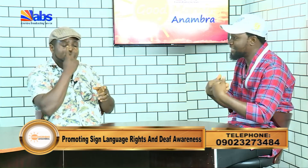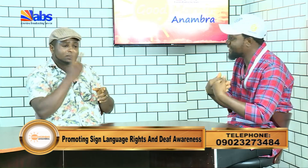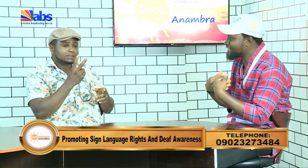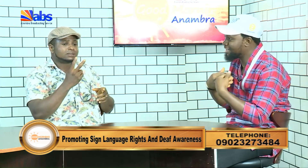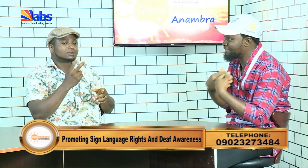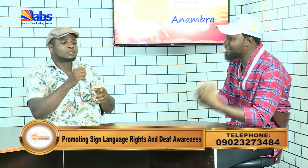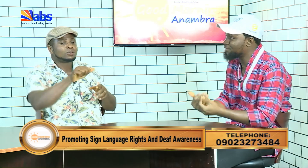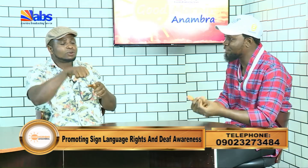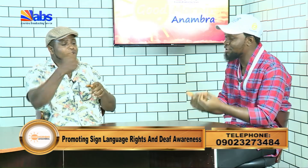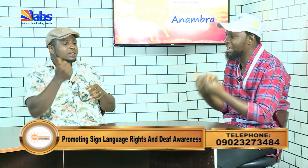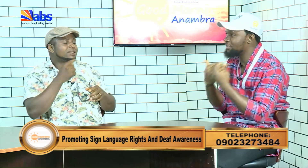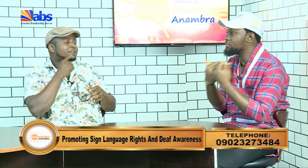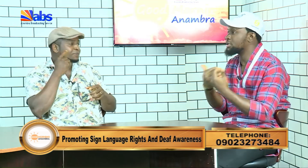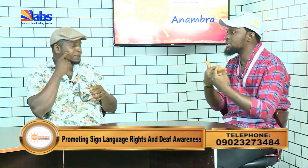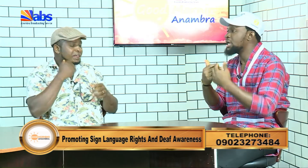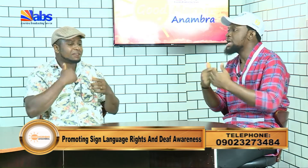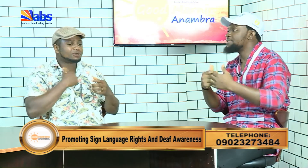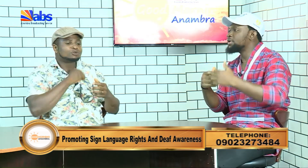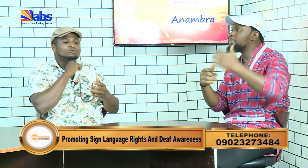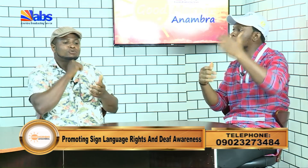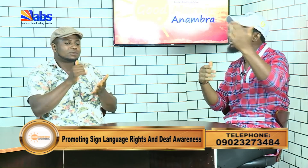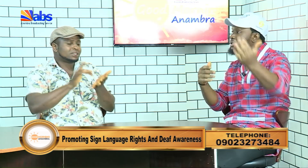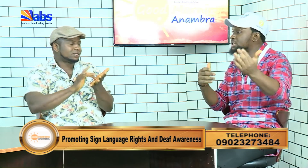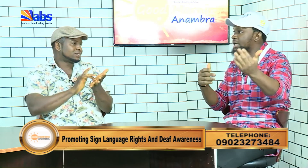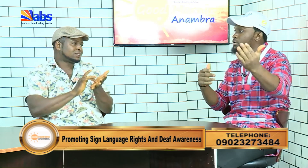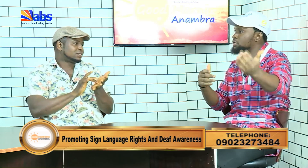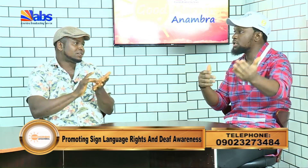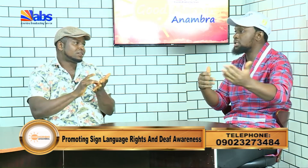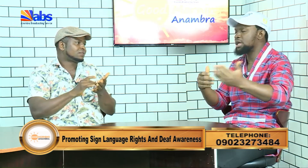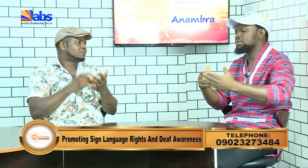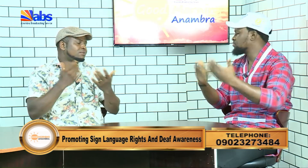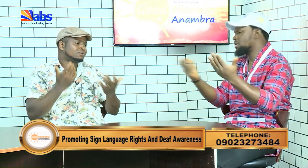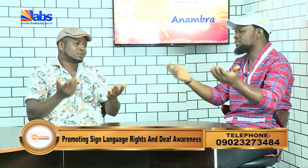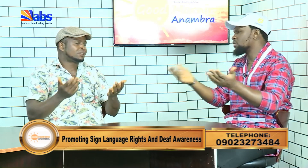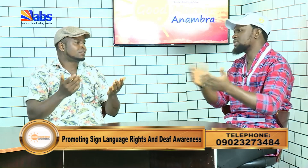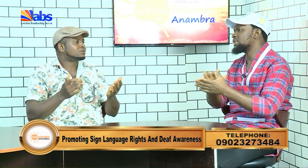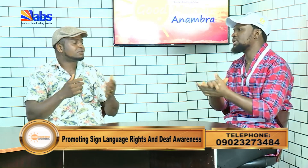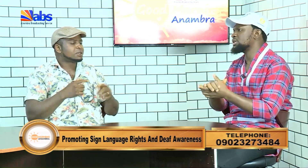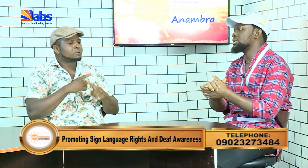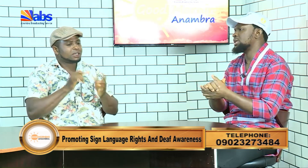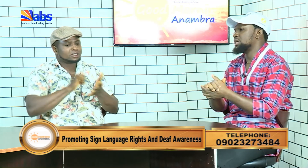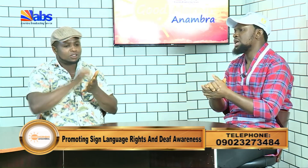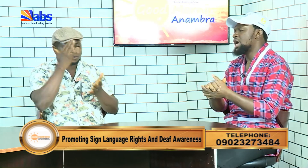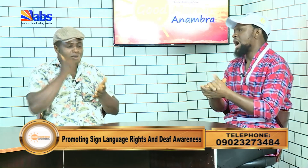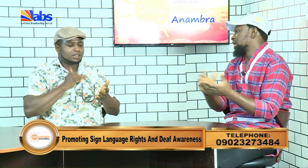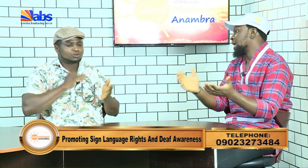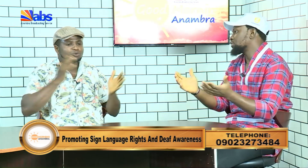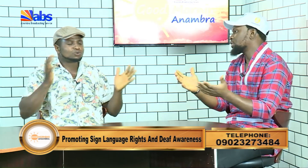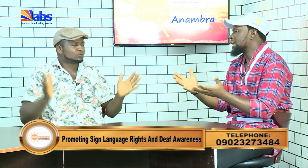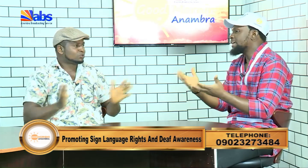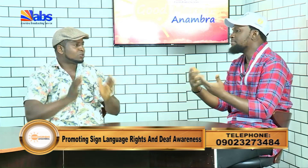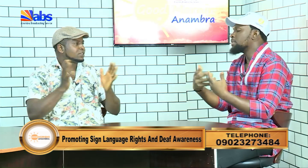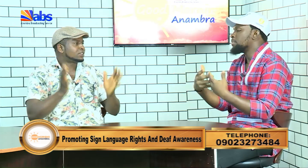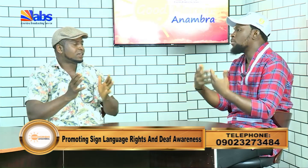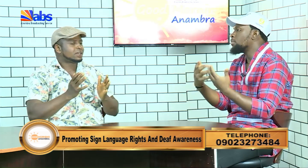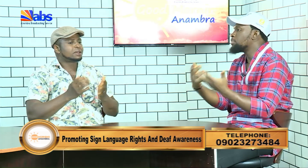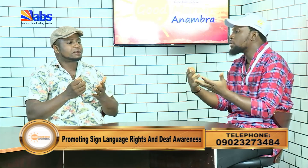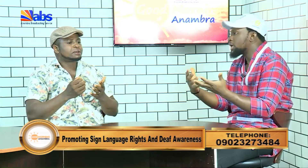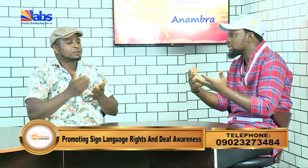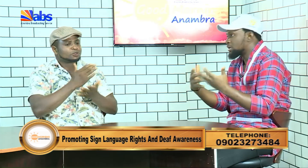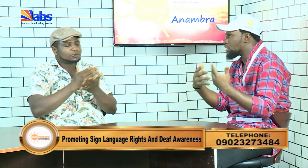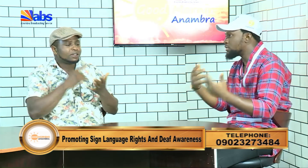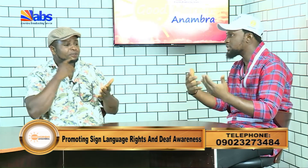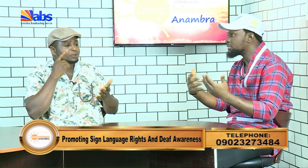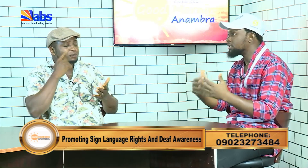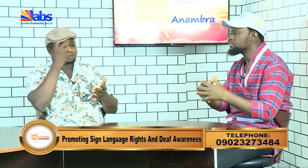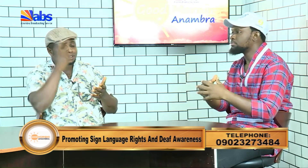man is not the end of this world. You can do this. If other persons can do this, then of course, definitely I can. So that gave me more boldness.